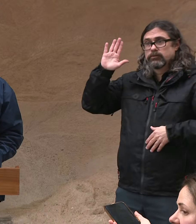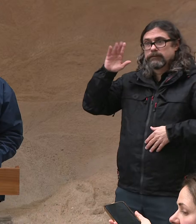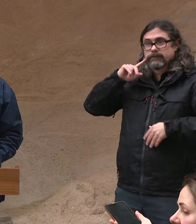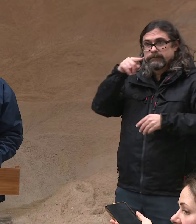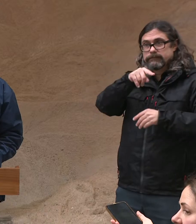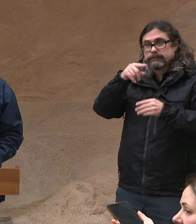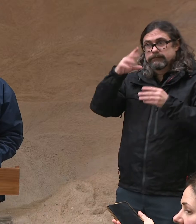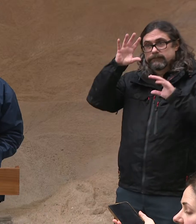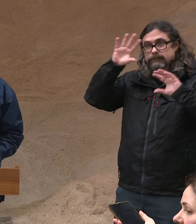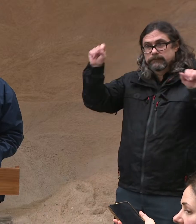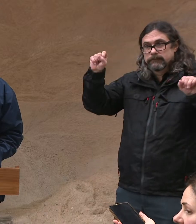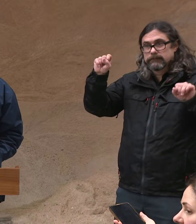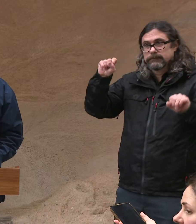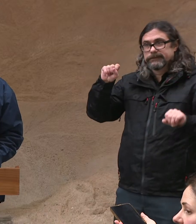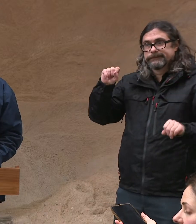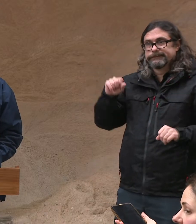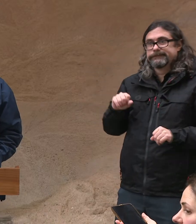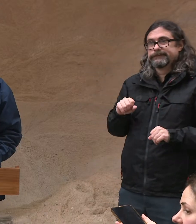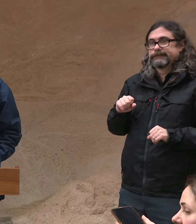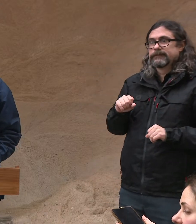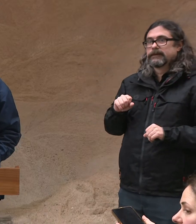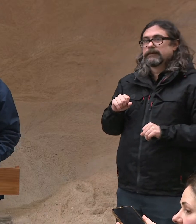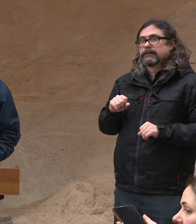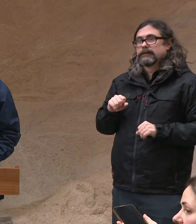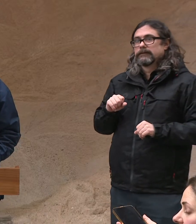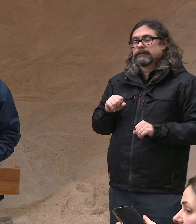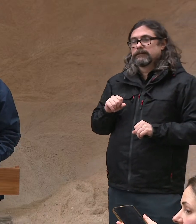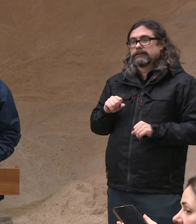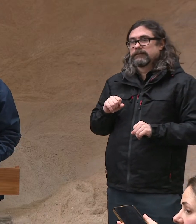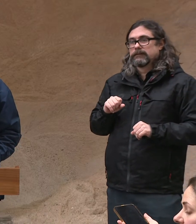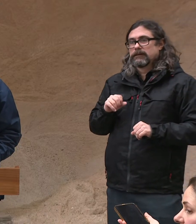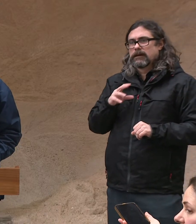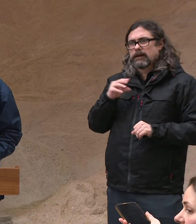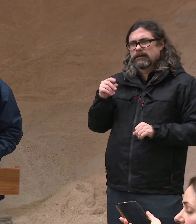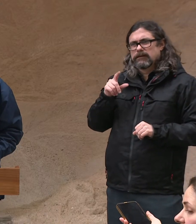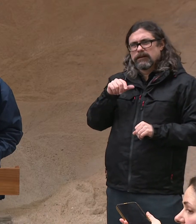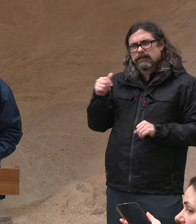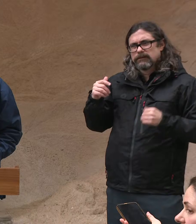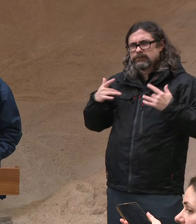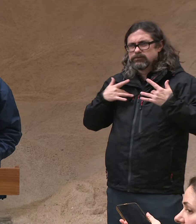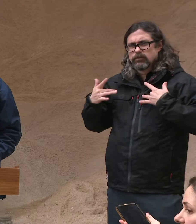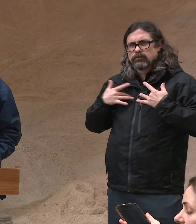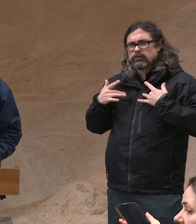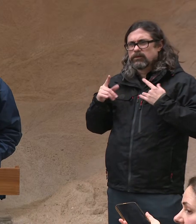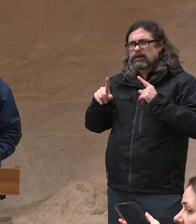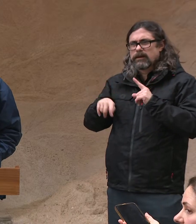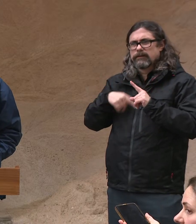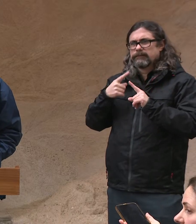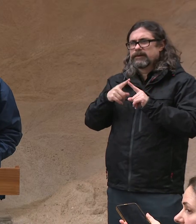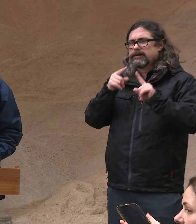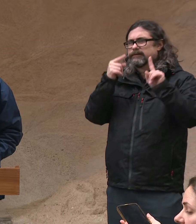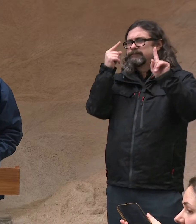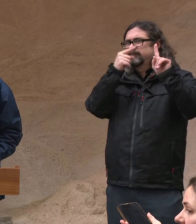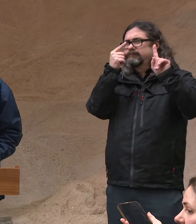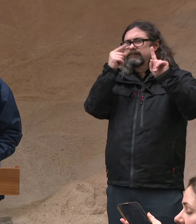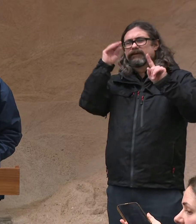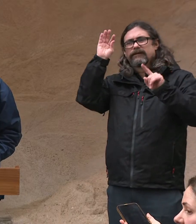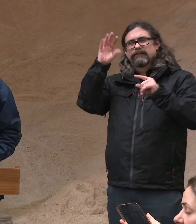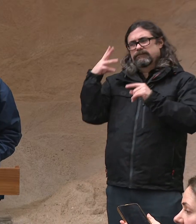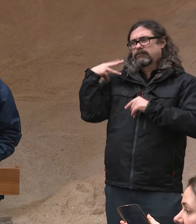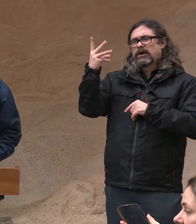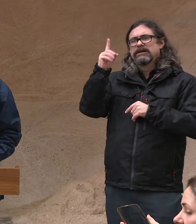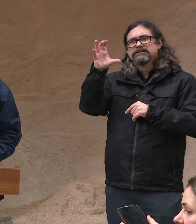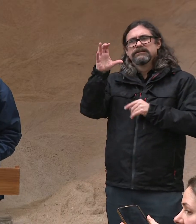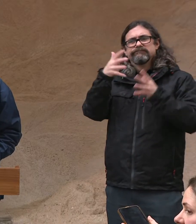about any concerns that you mentioned to the incoming president about federal funding when it comes to the city. You know, there's some concern that